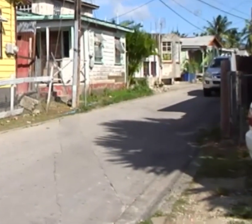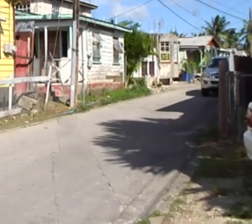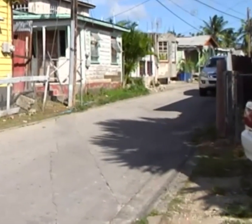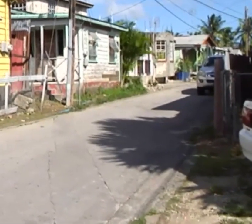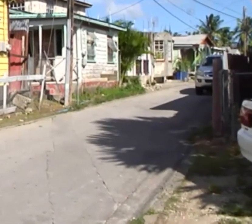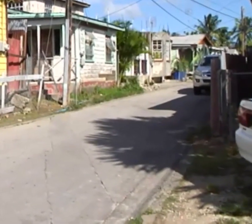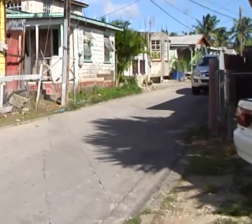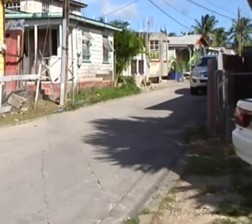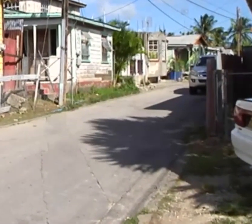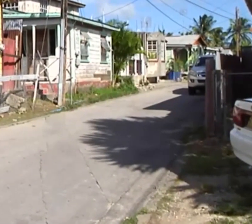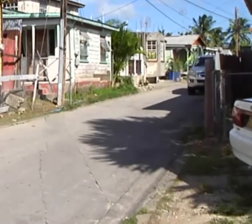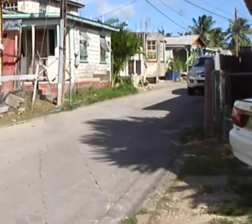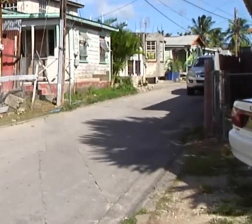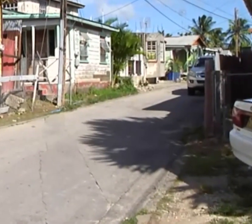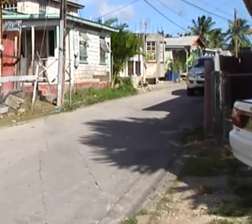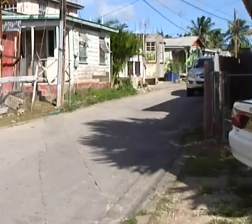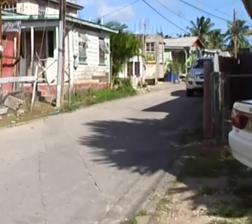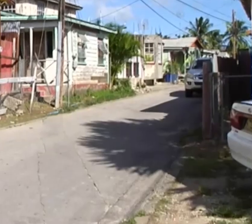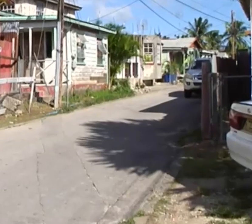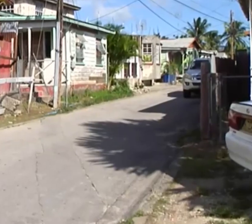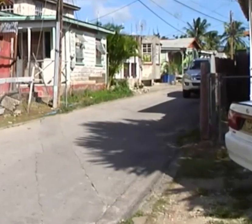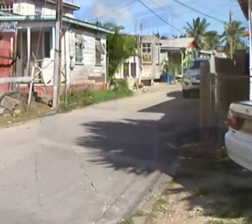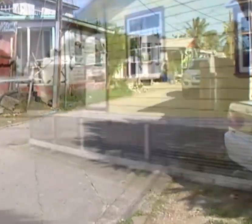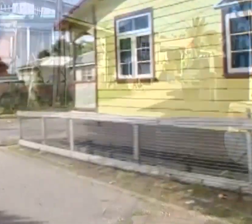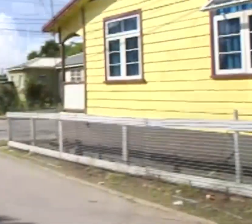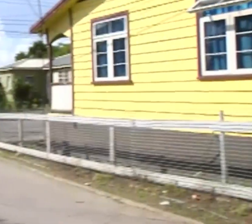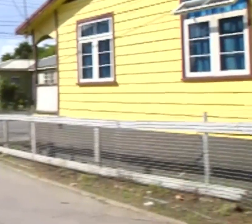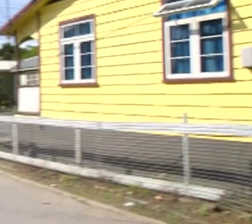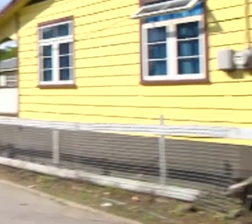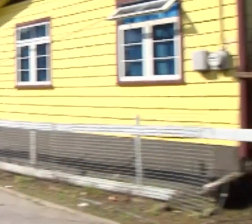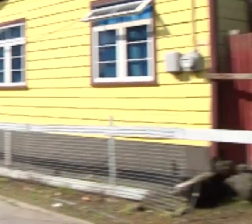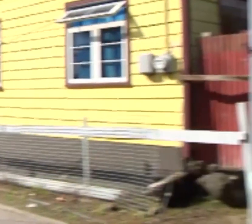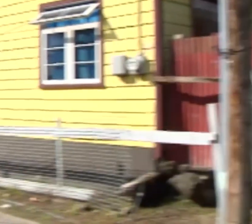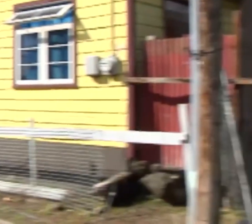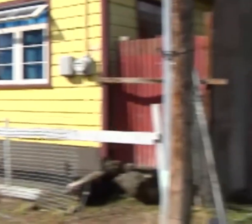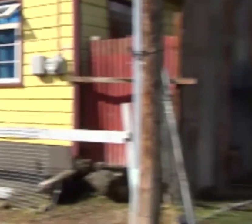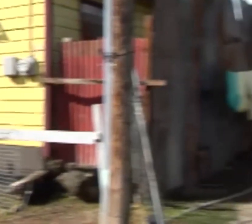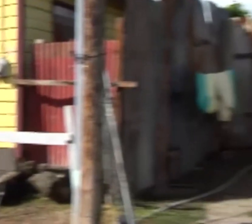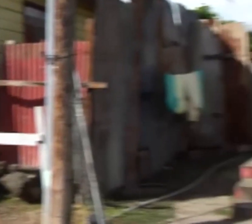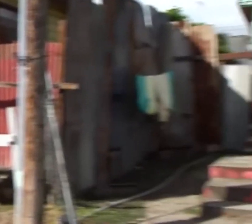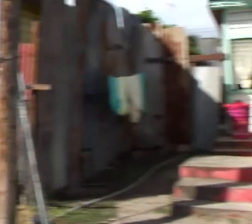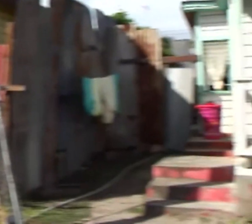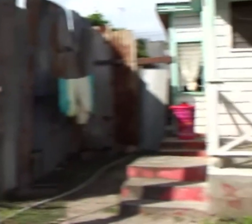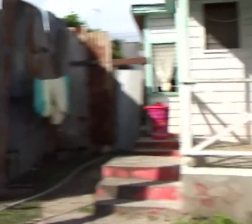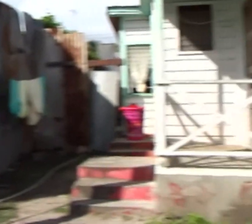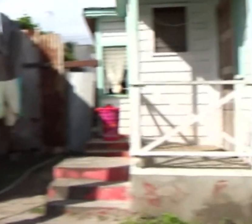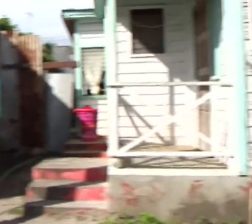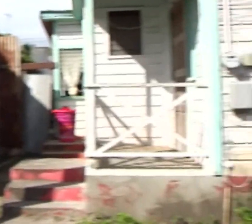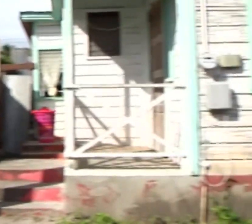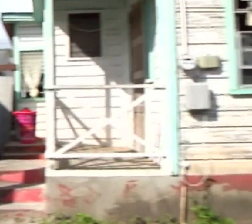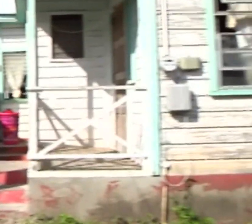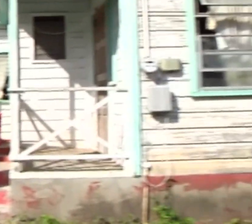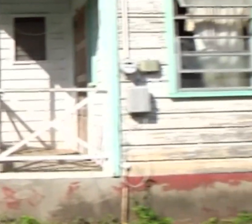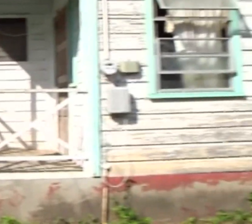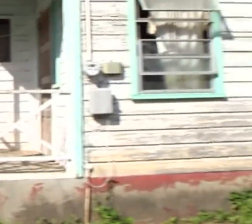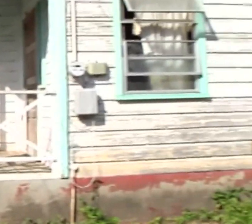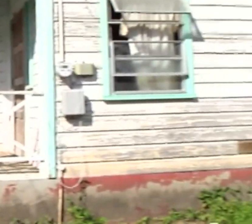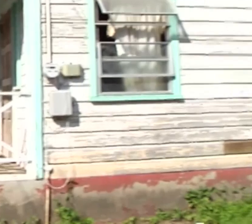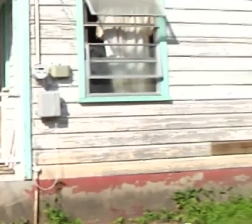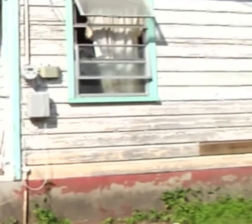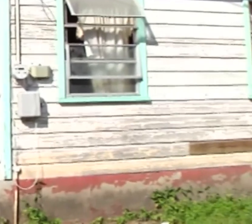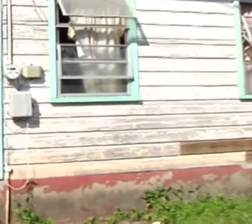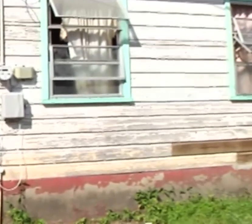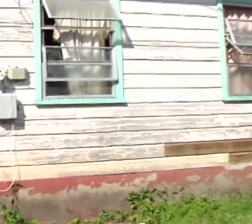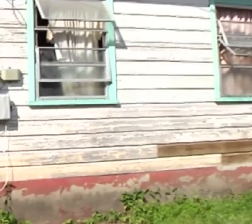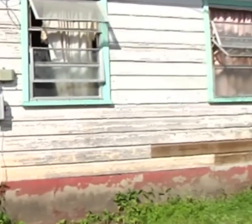2 males were involved in a dispute during which one of them, a 54-year-old man, received stab wounds about his body. Another man, reported to be his